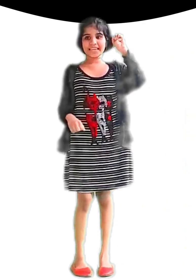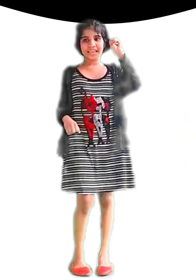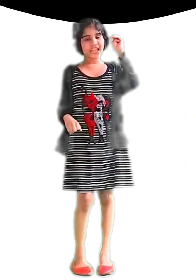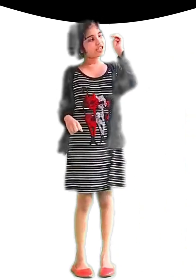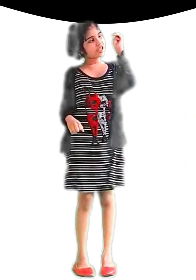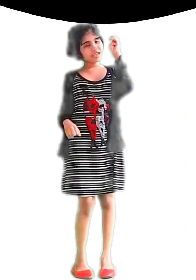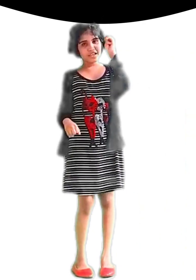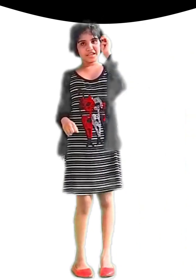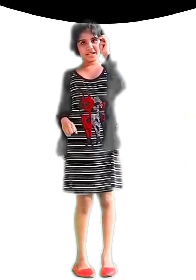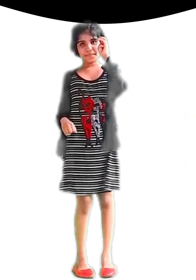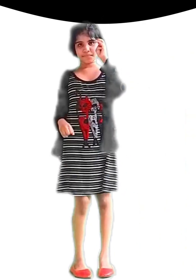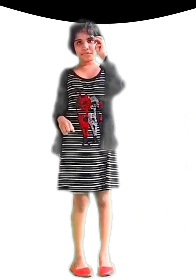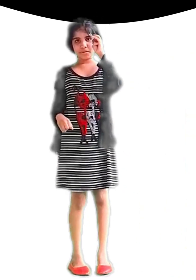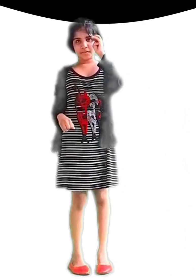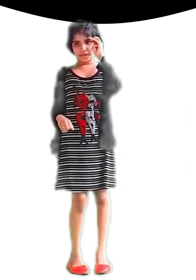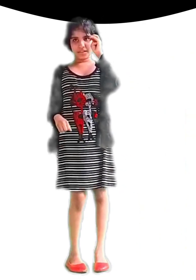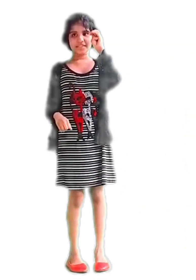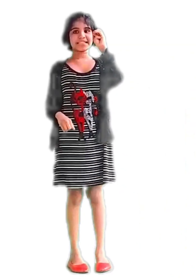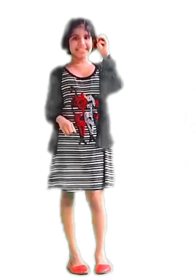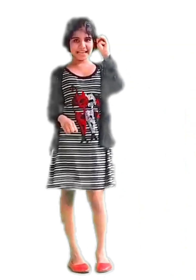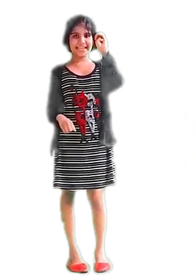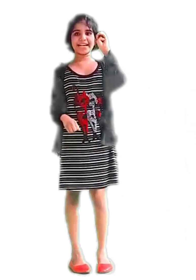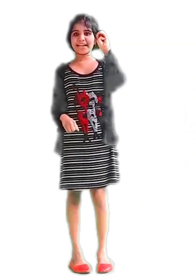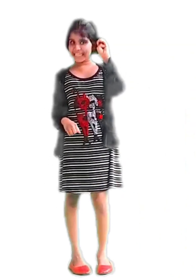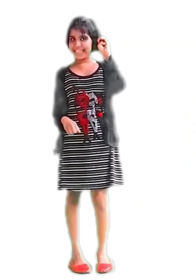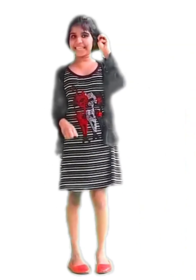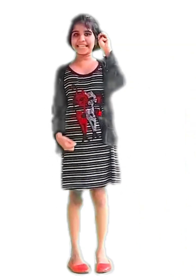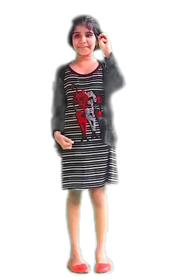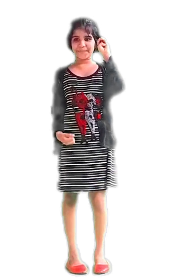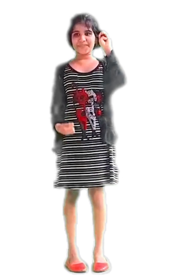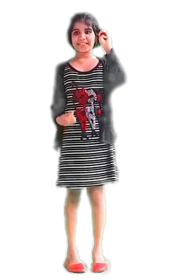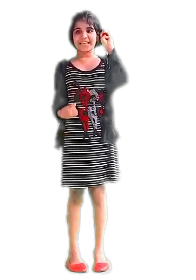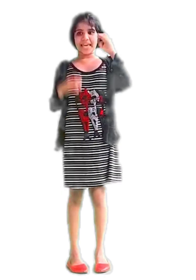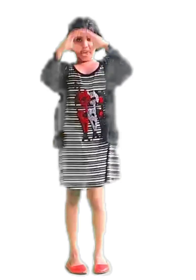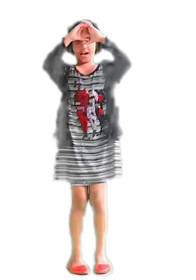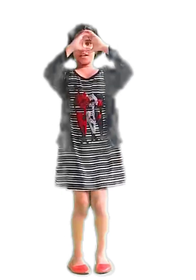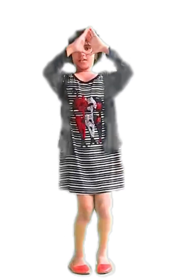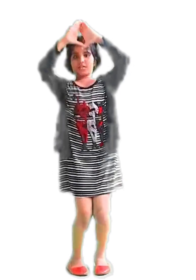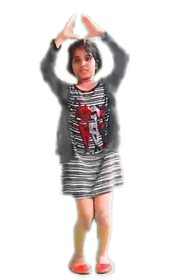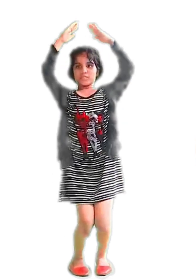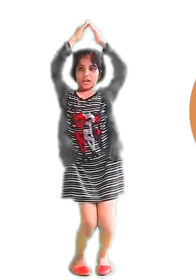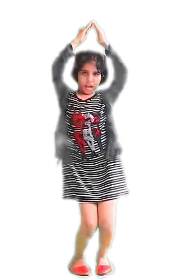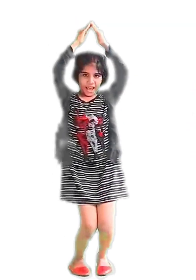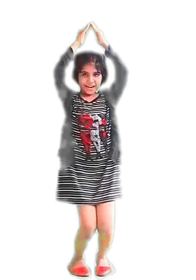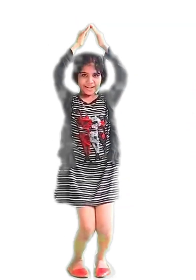E, this is the letter E. E, A, echo.